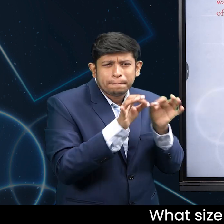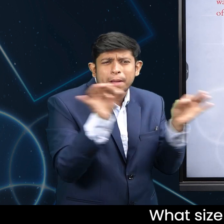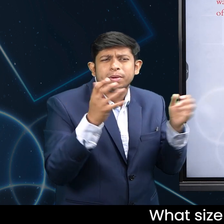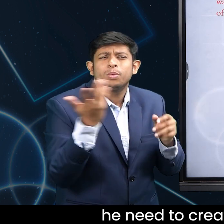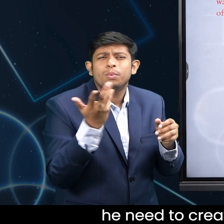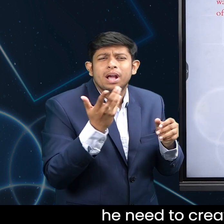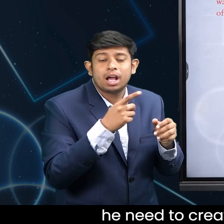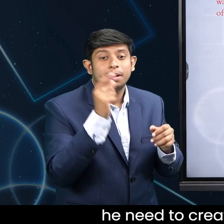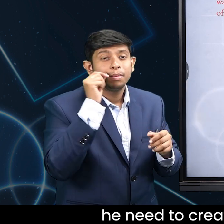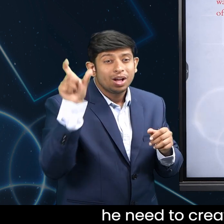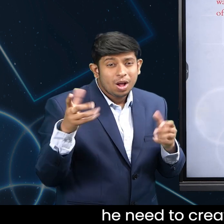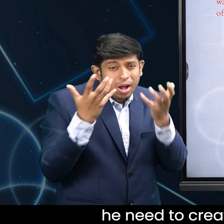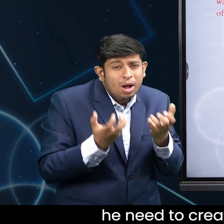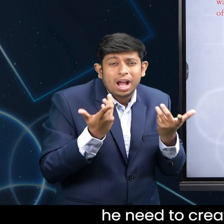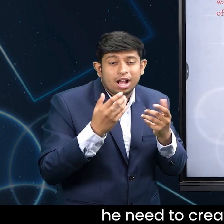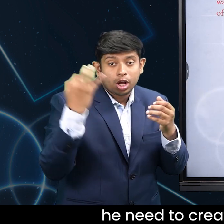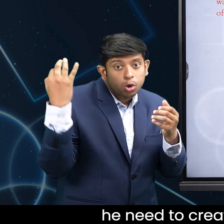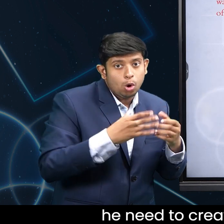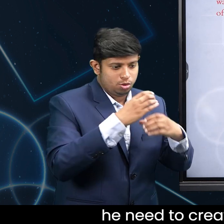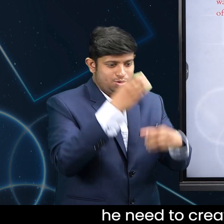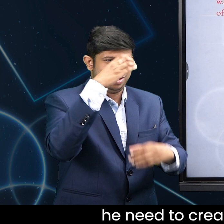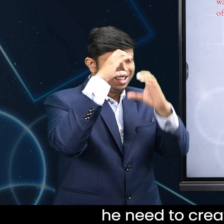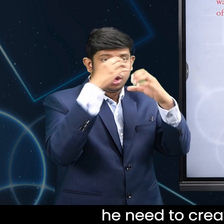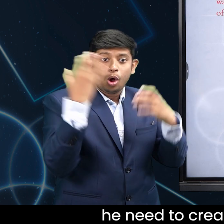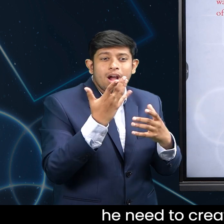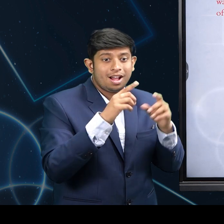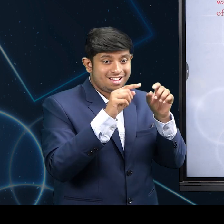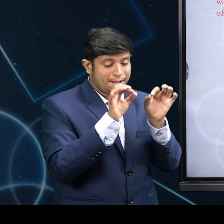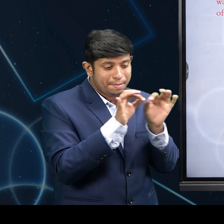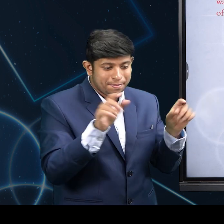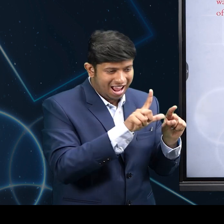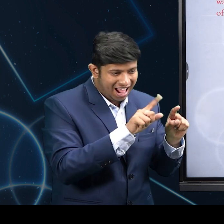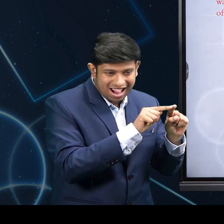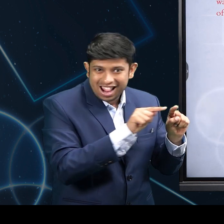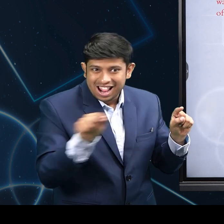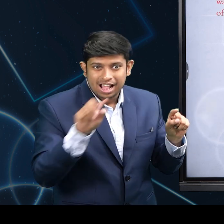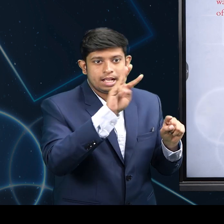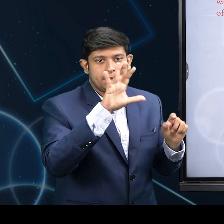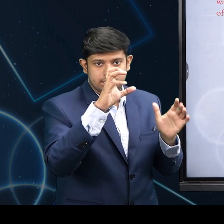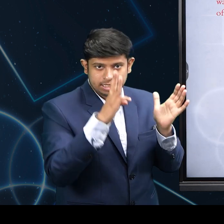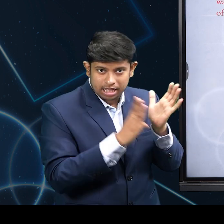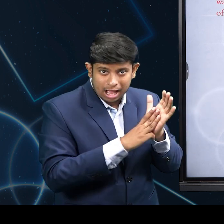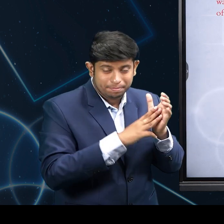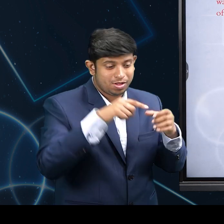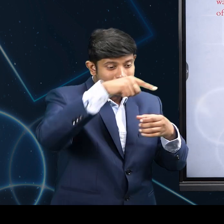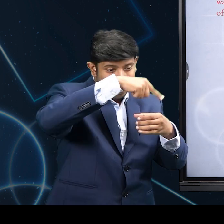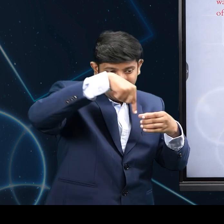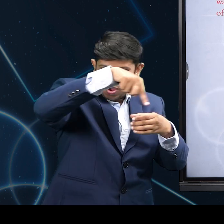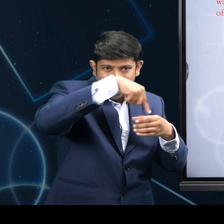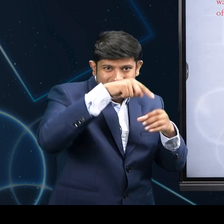of chart paper would he need to create a kaleidoscope with a 35 cm length and 4.2 cm